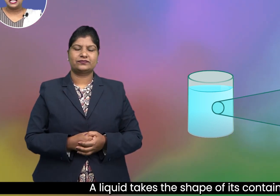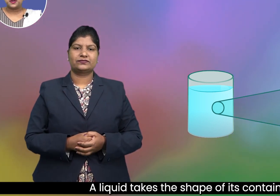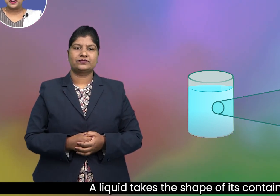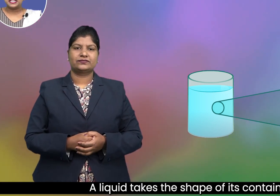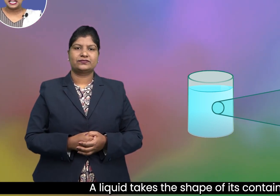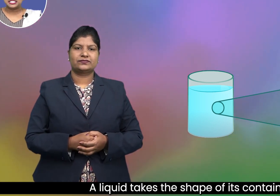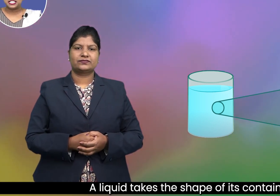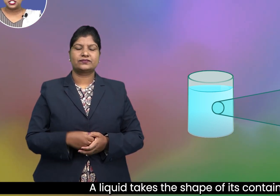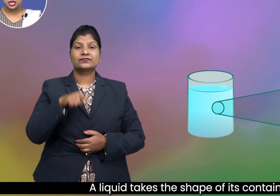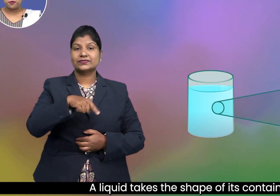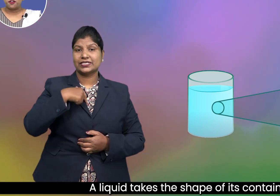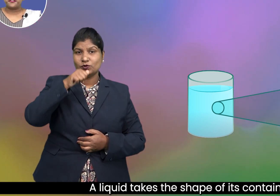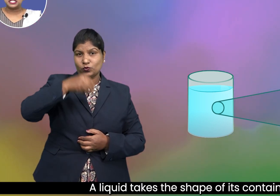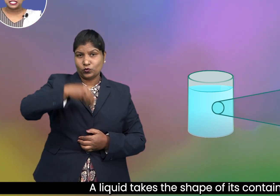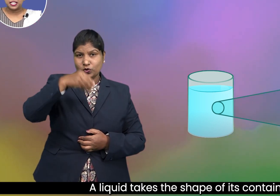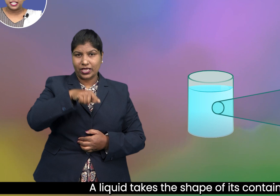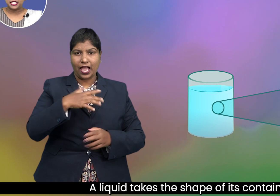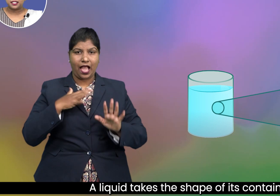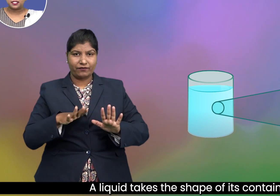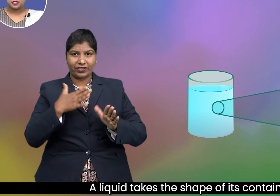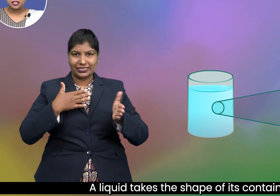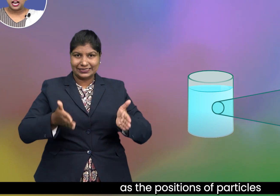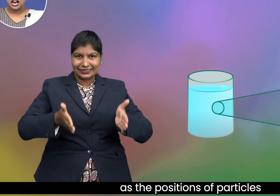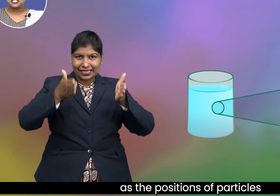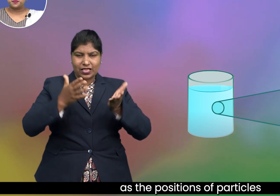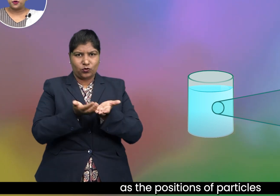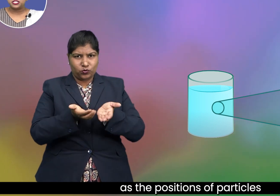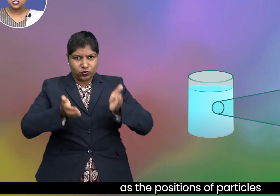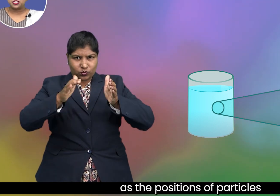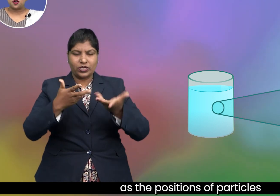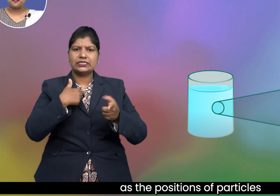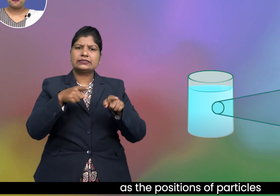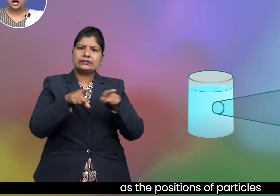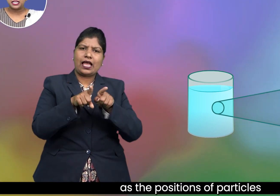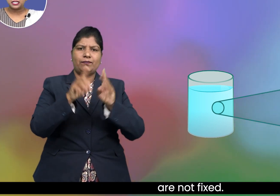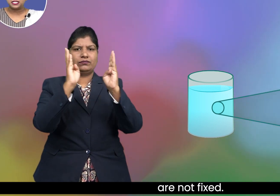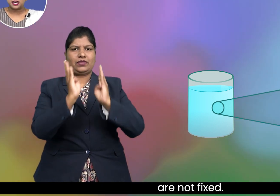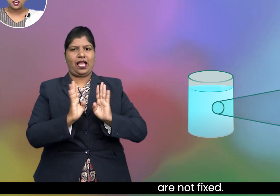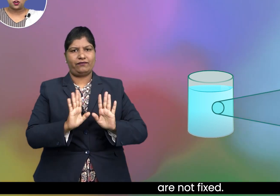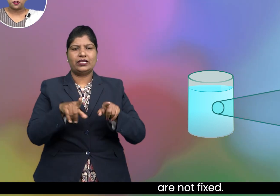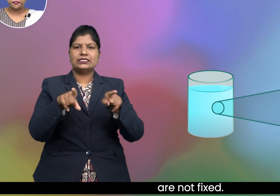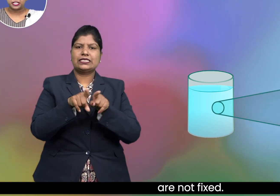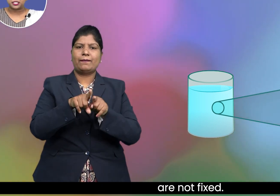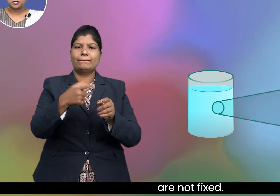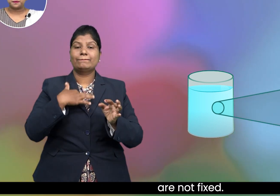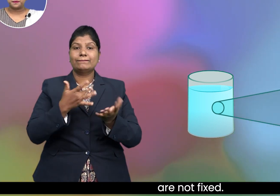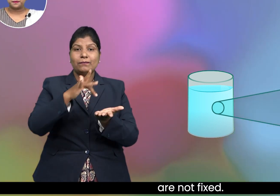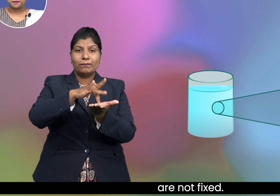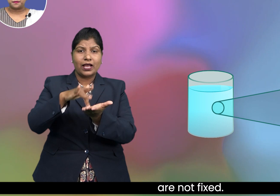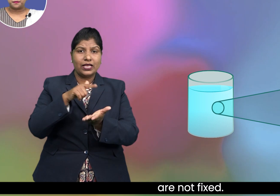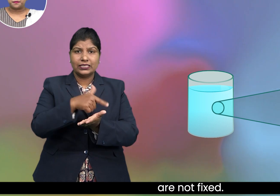A liquid takes the shape of its container as the position of particles are not fixed.